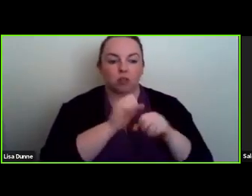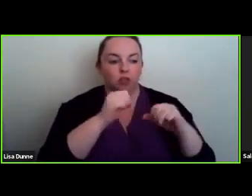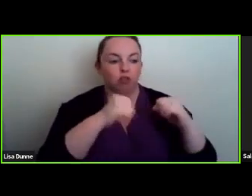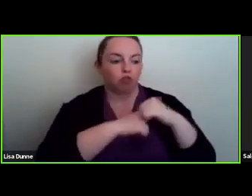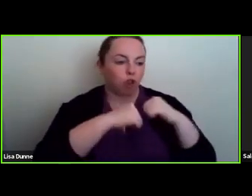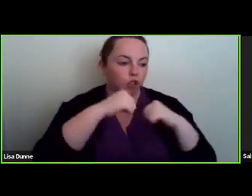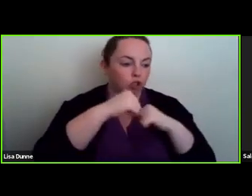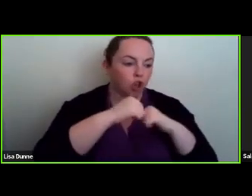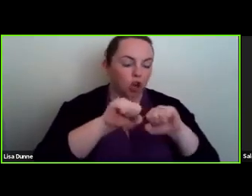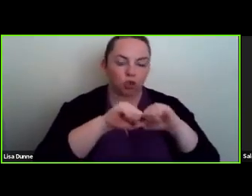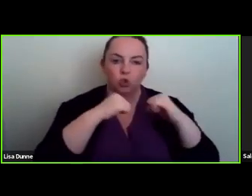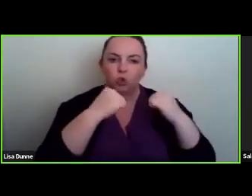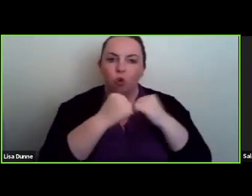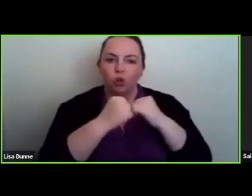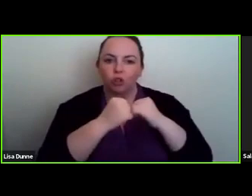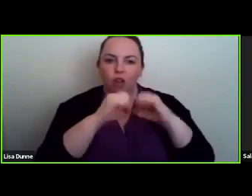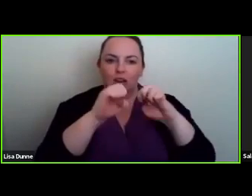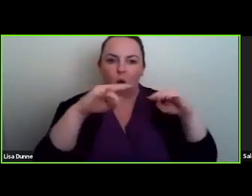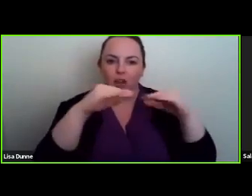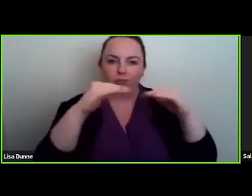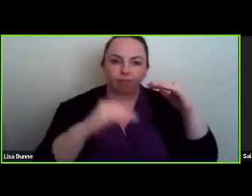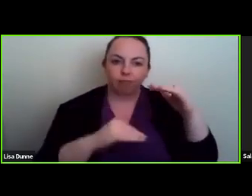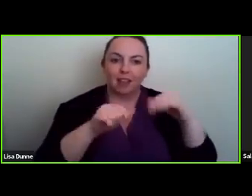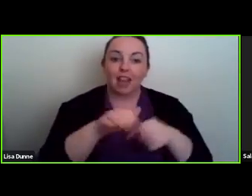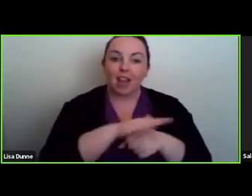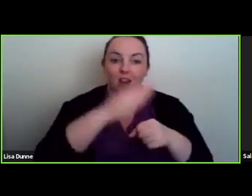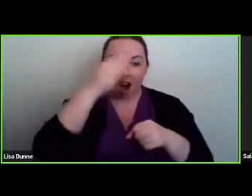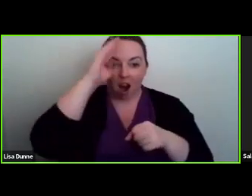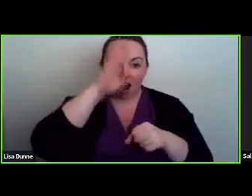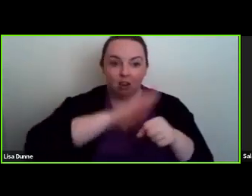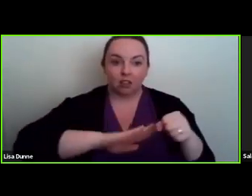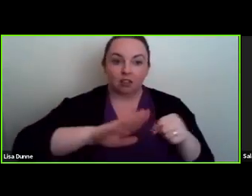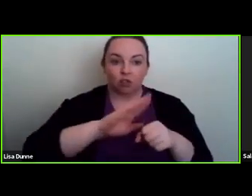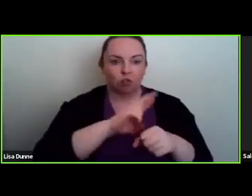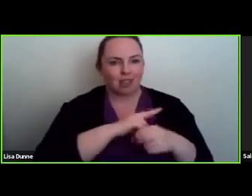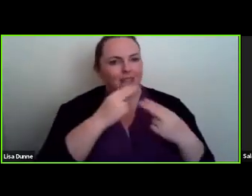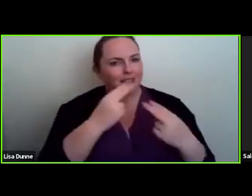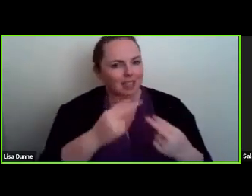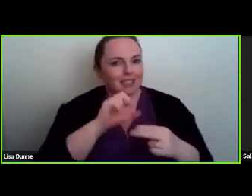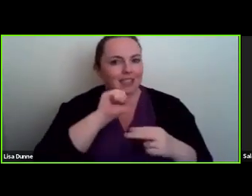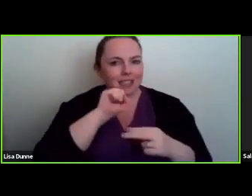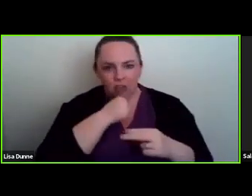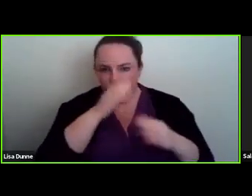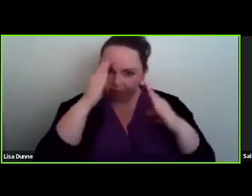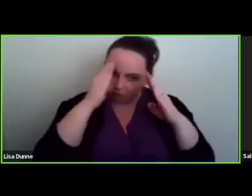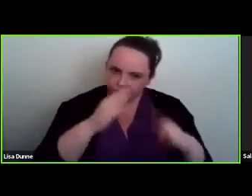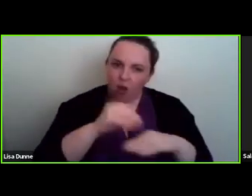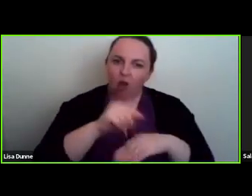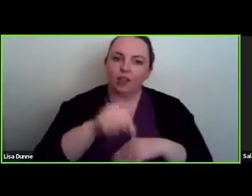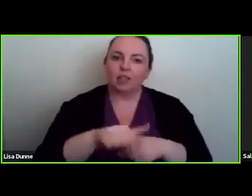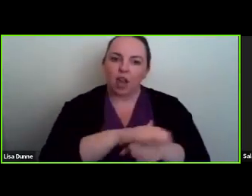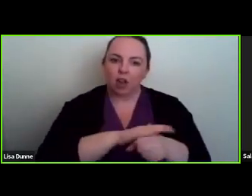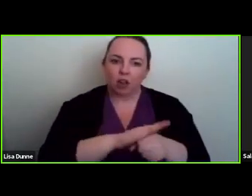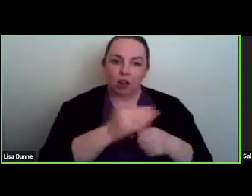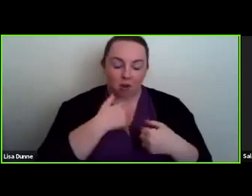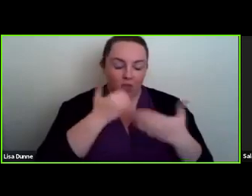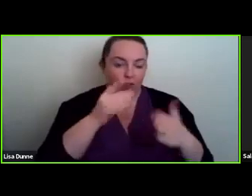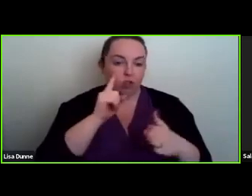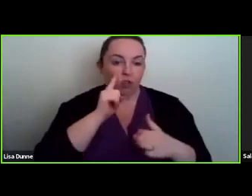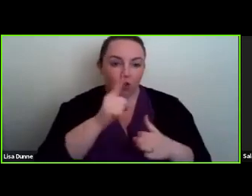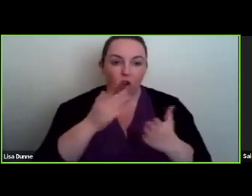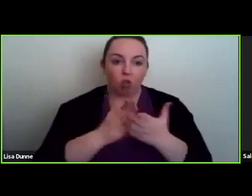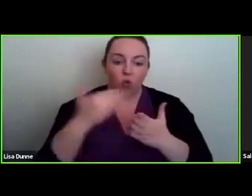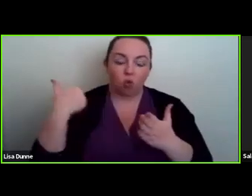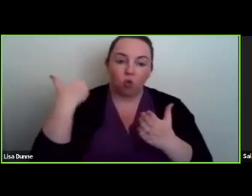or inequality, this is an area that Ireland really needs to look seriously into. We've seen it actually during the time